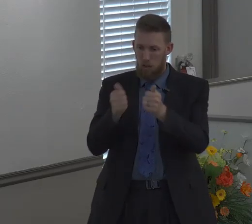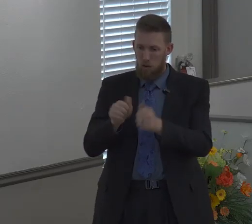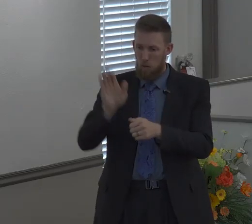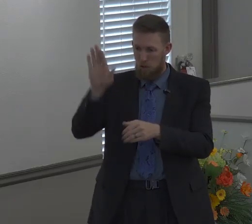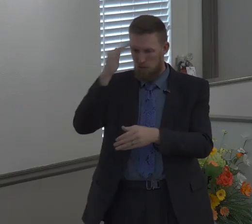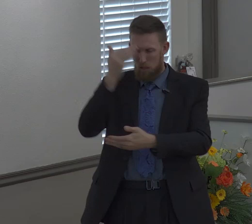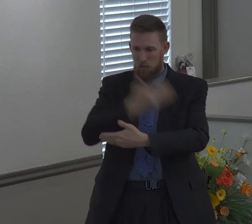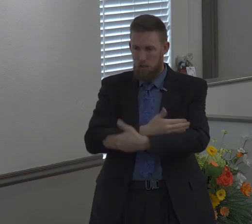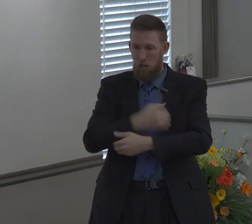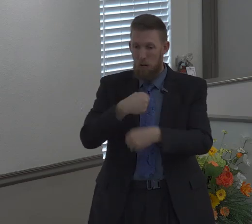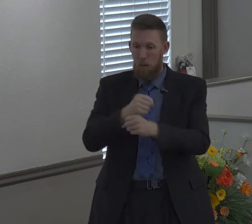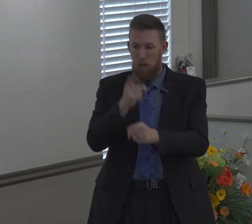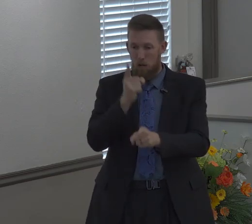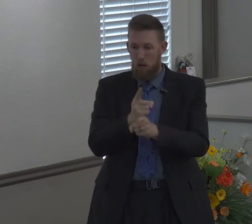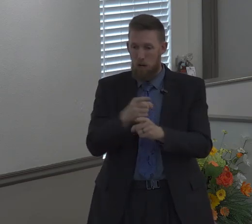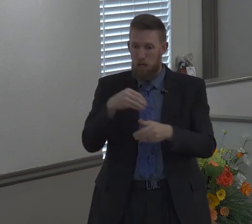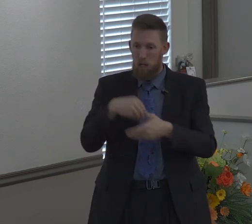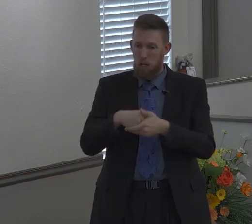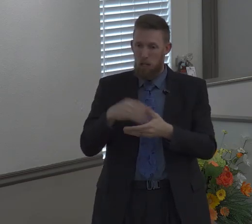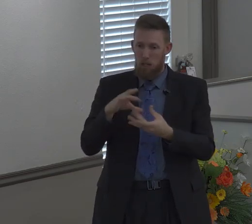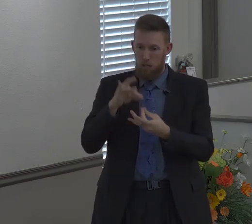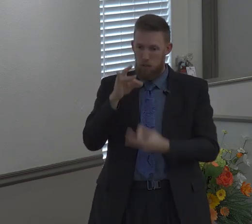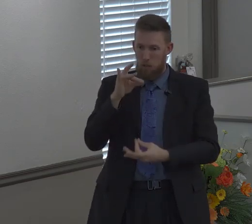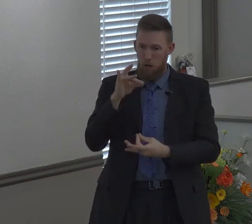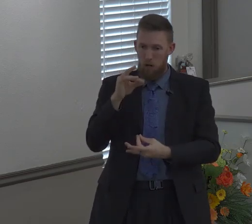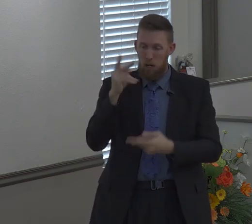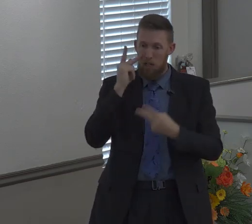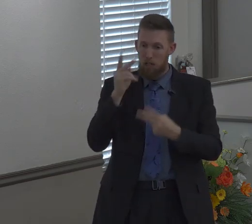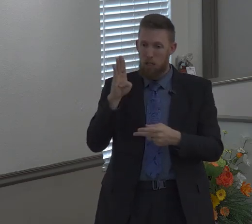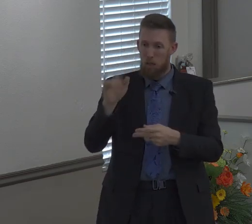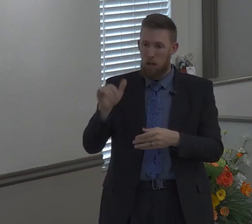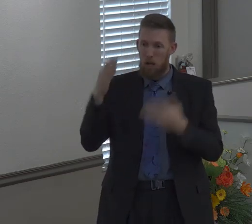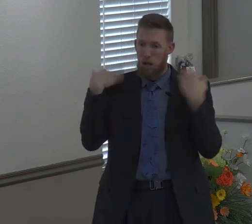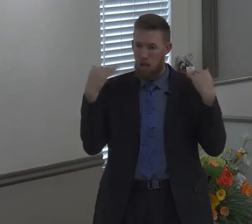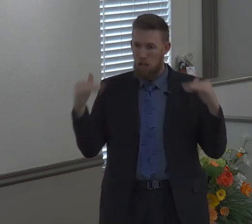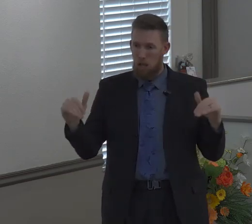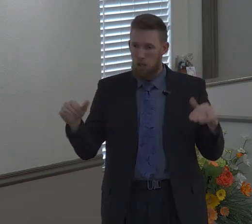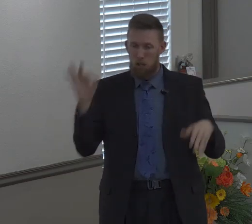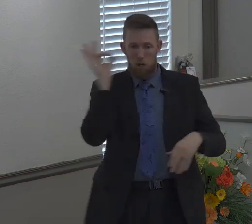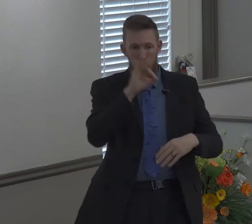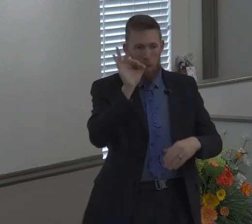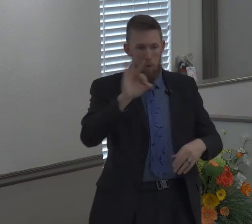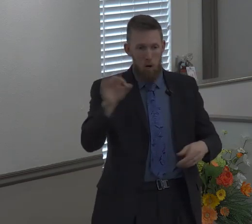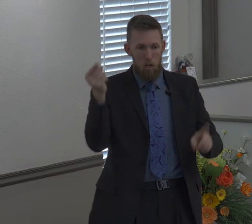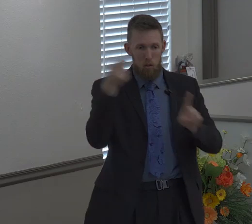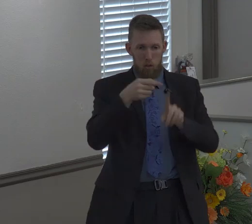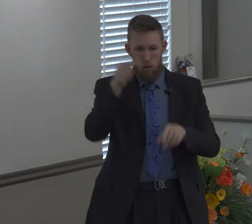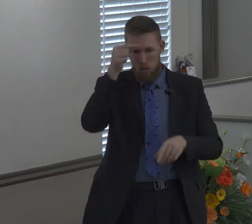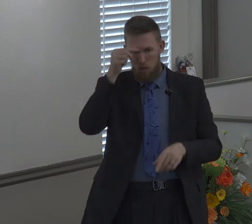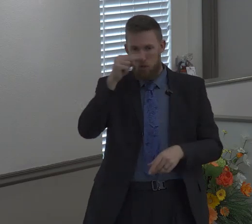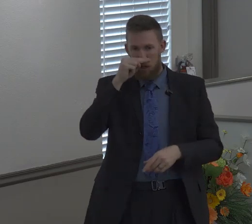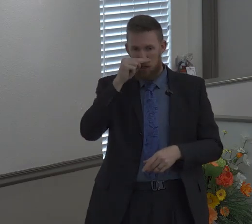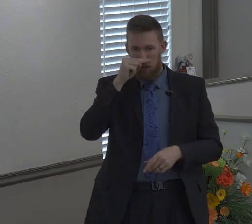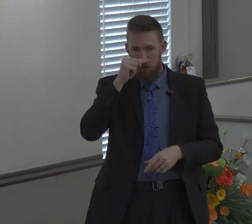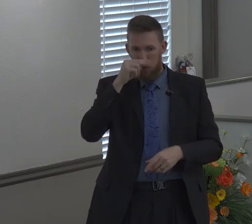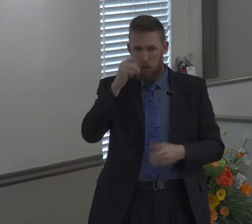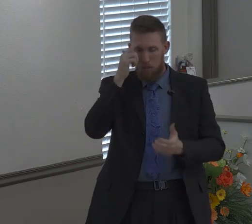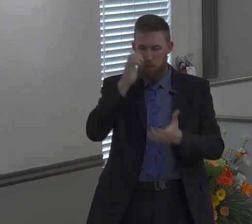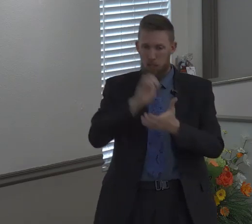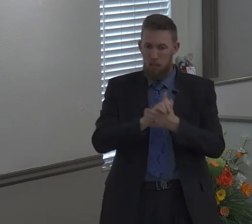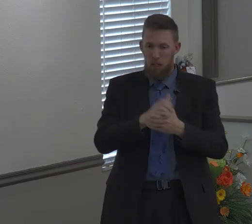of his Son. Justified in the Spirit, seen of angels, preached unto the